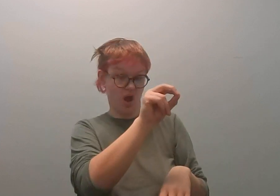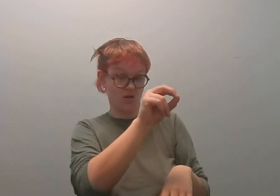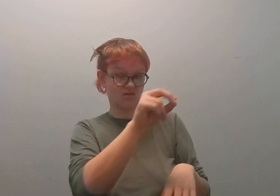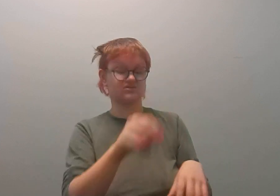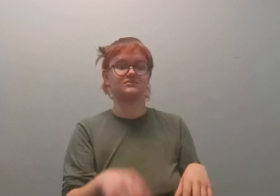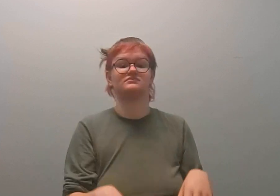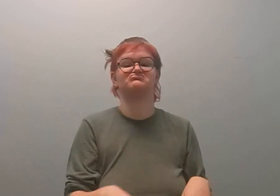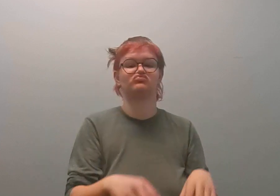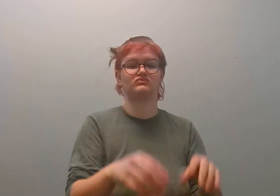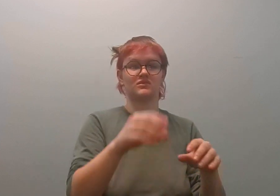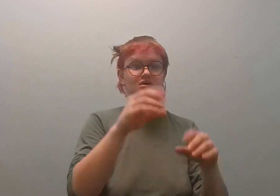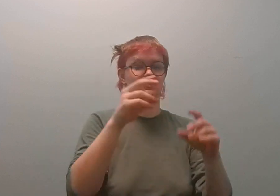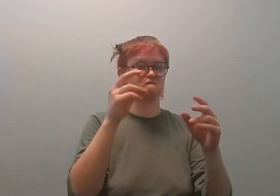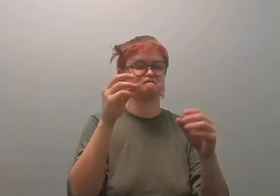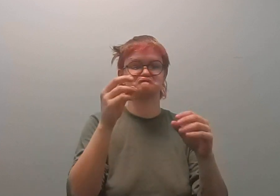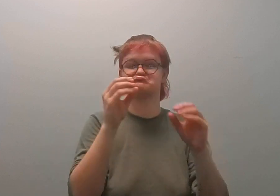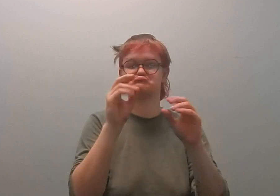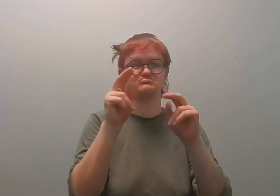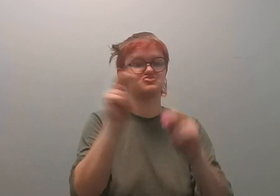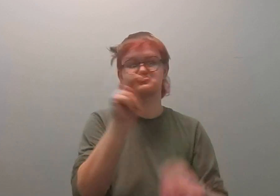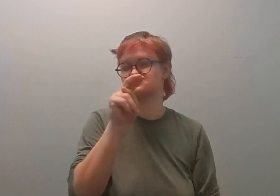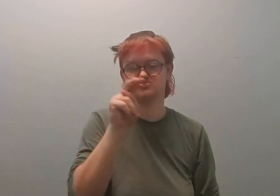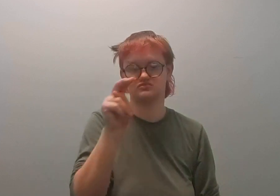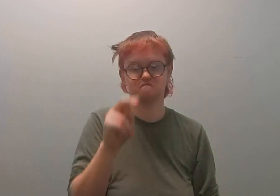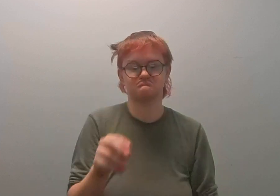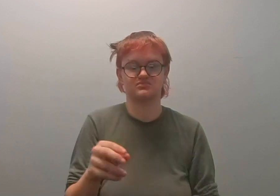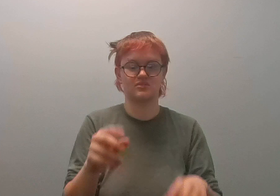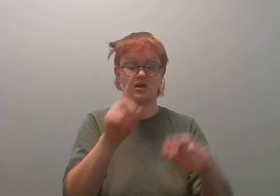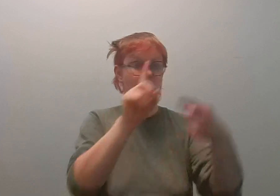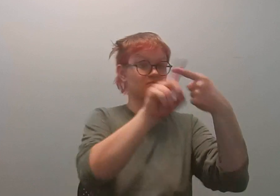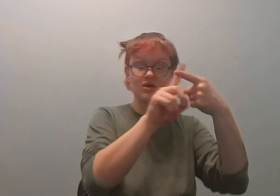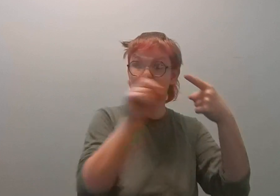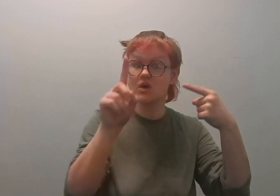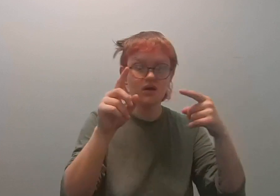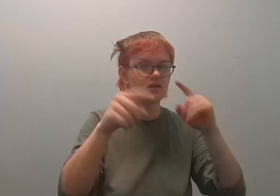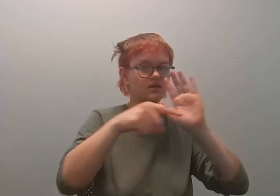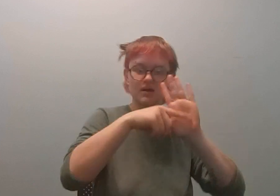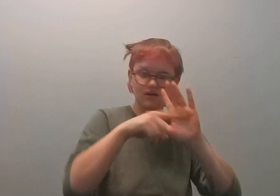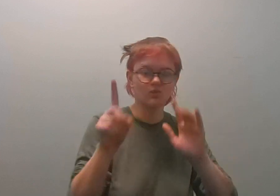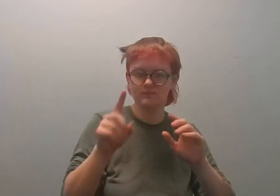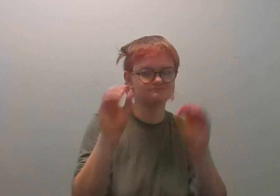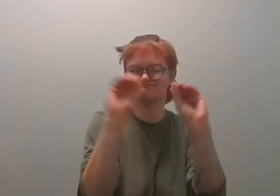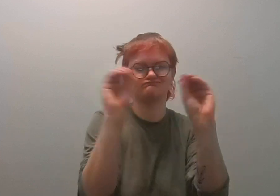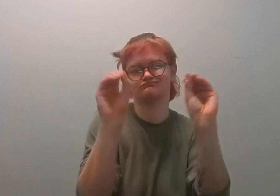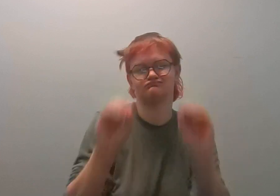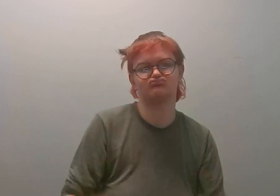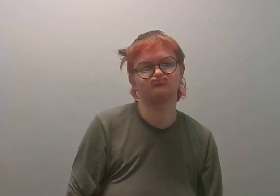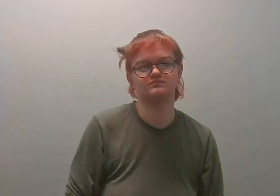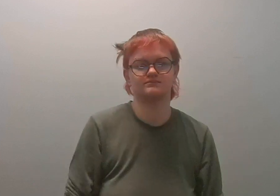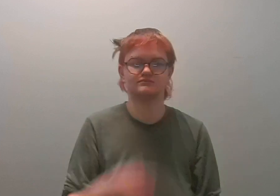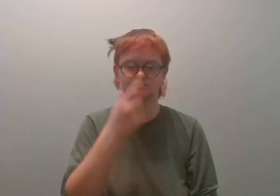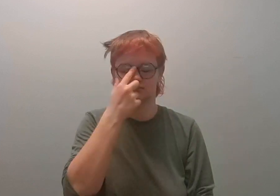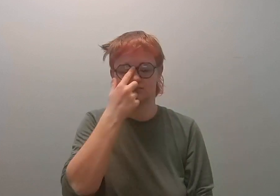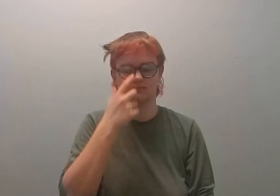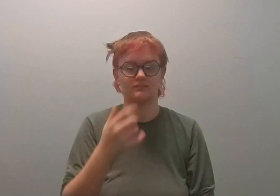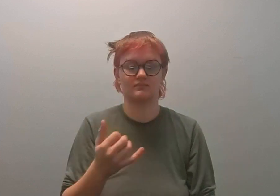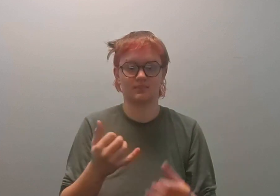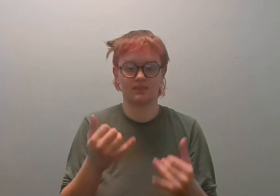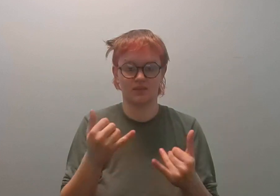mass of about 0.0005 U, which makes them roughly 2,000 times smaller than either a proton